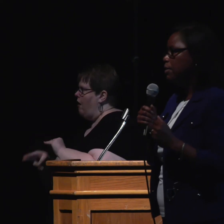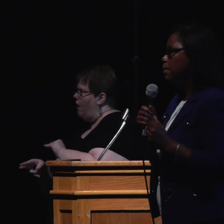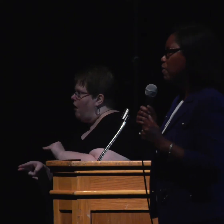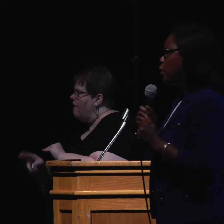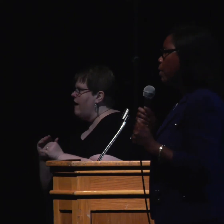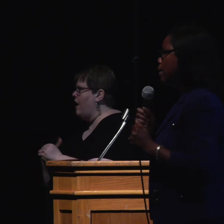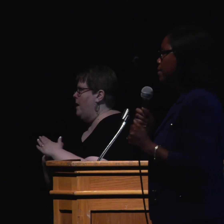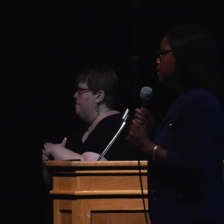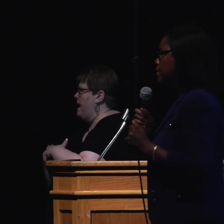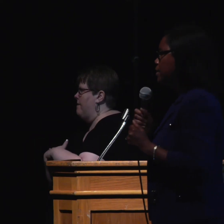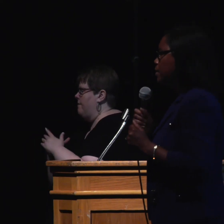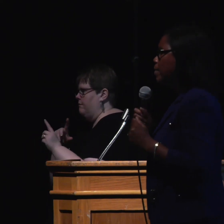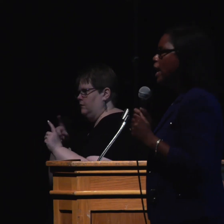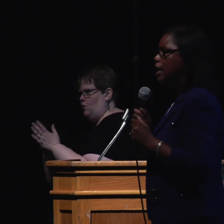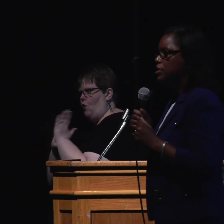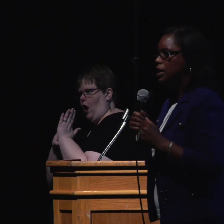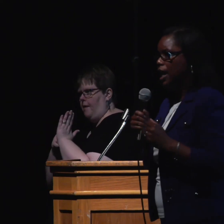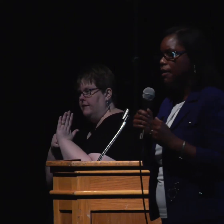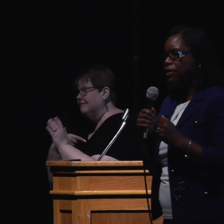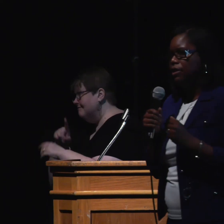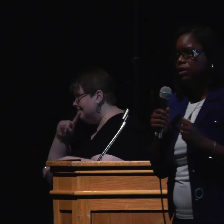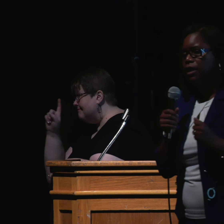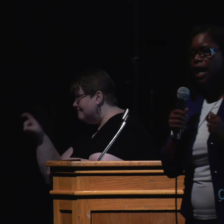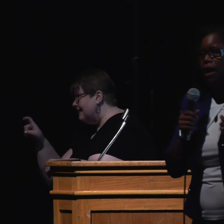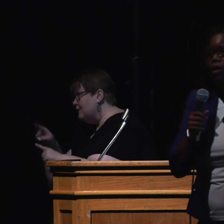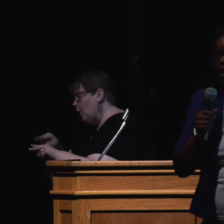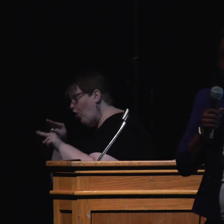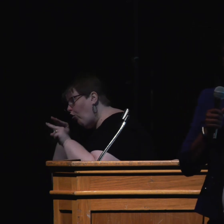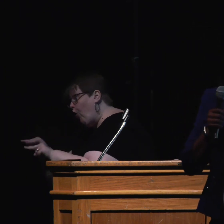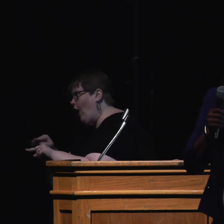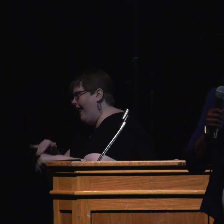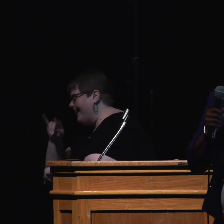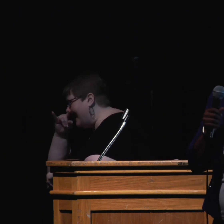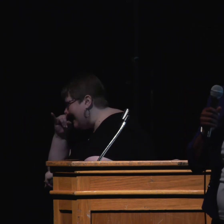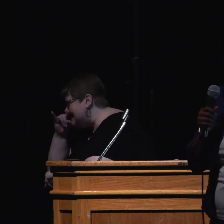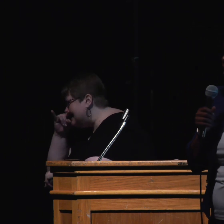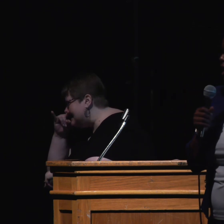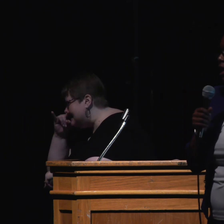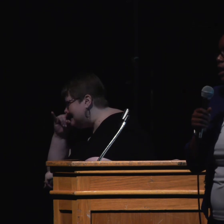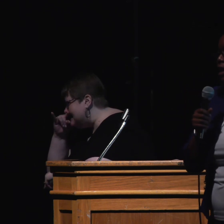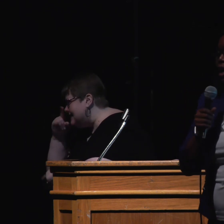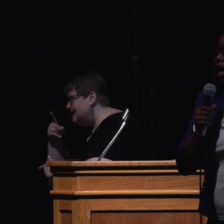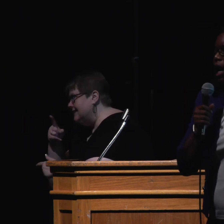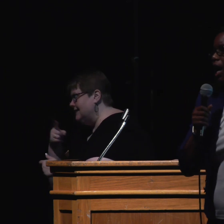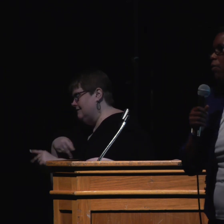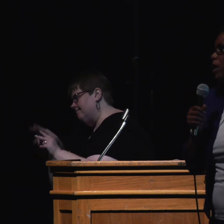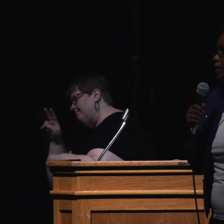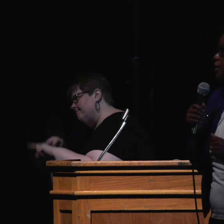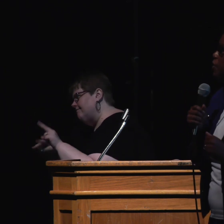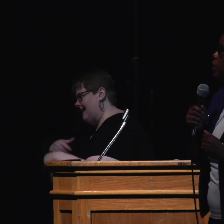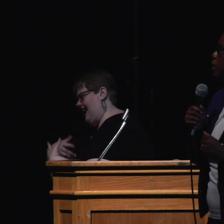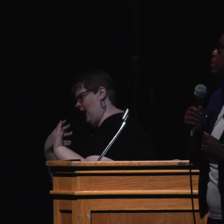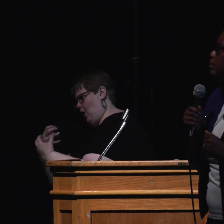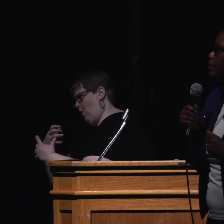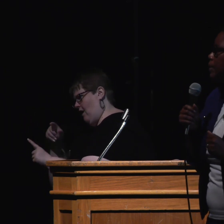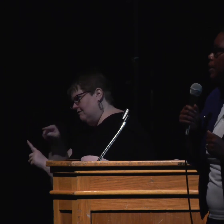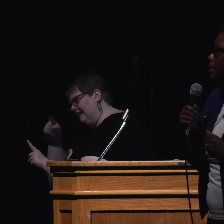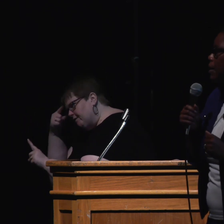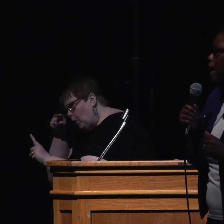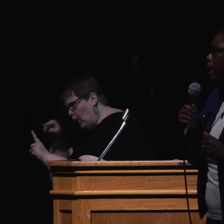and our minimum requirements. We actually have to look at our kids and say, I want this for